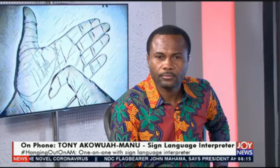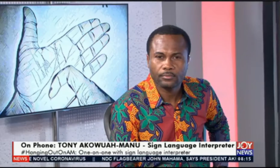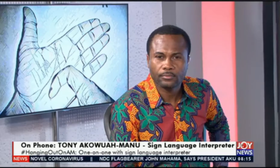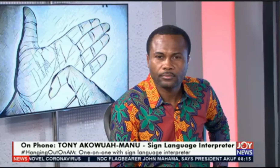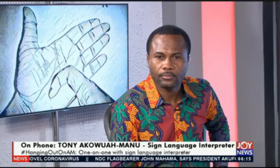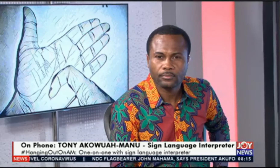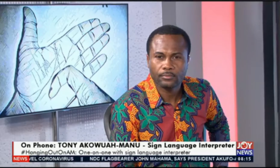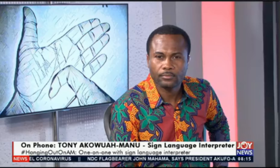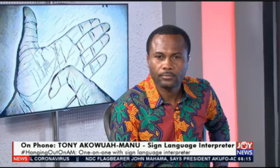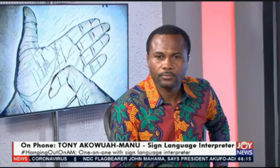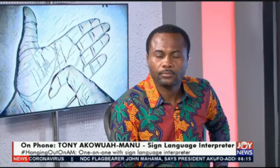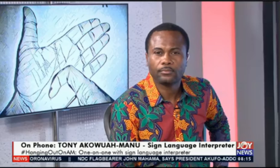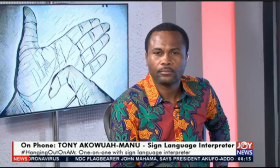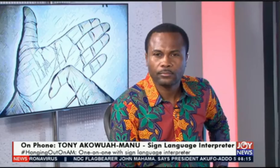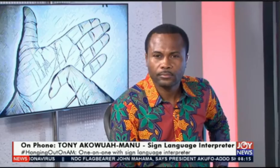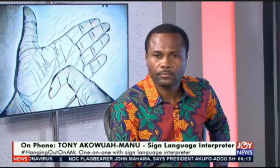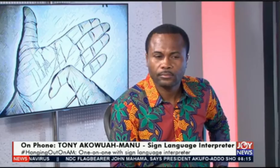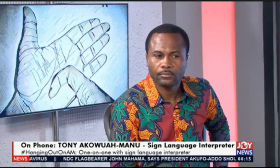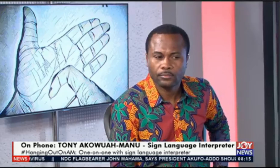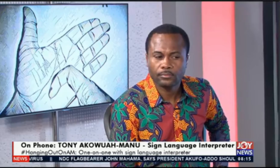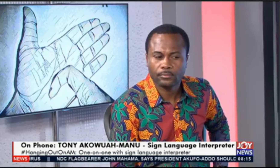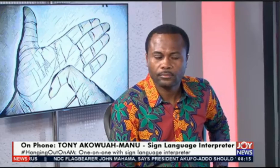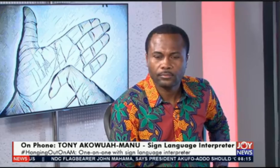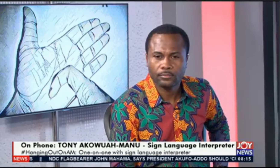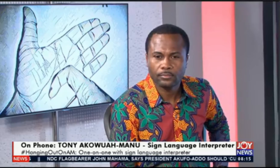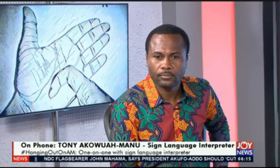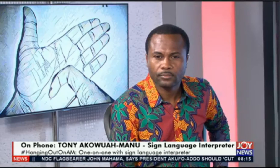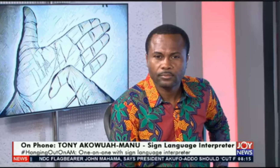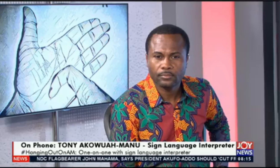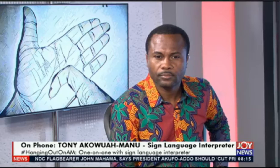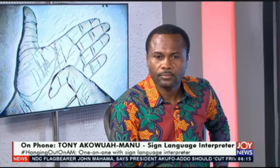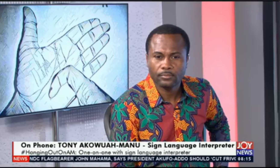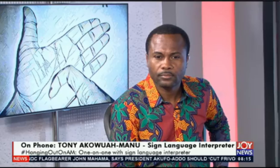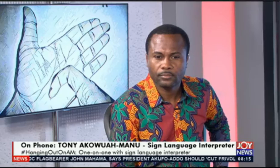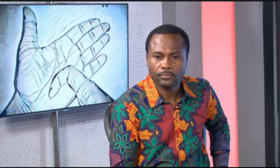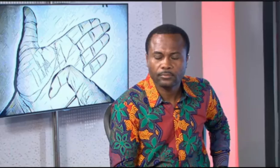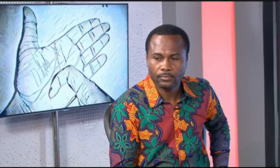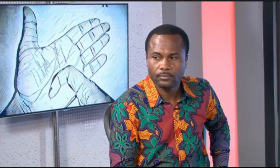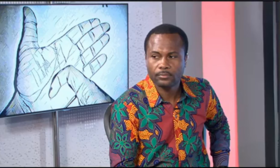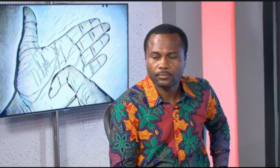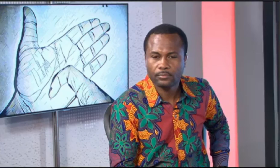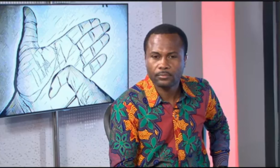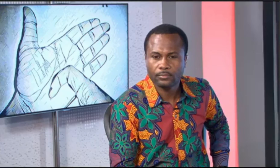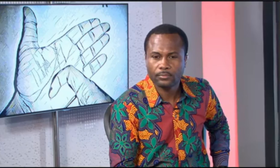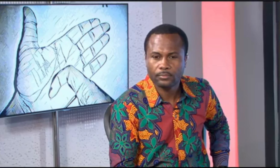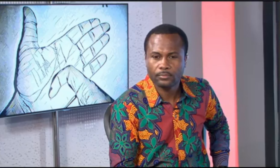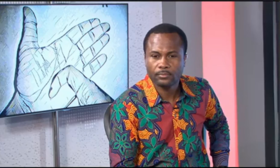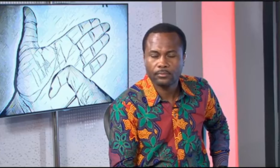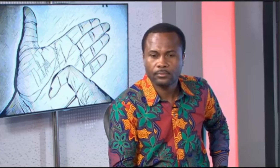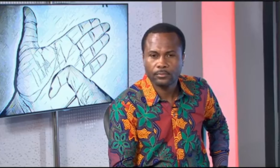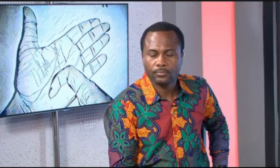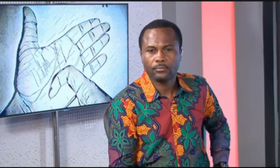The concept of Christianity in the message of Jesus Christ, the concept of